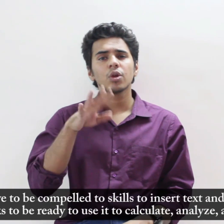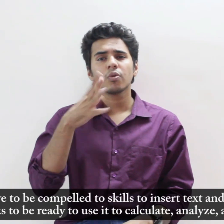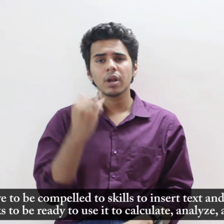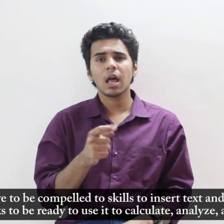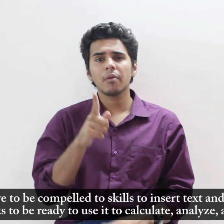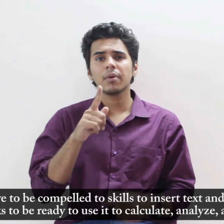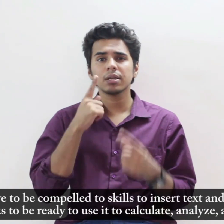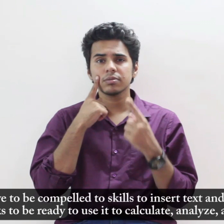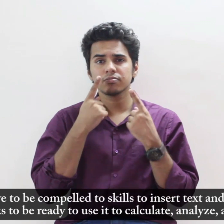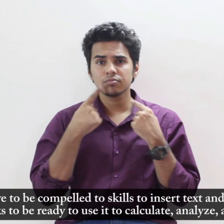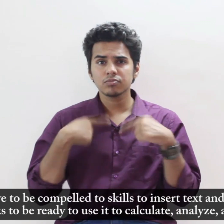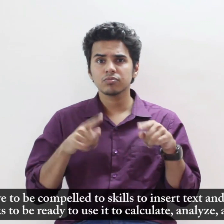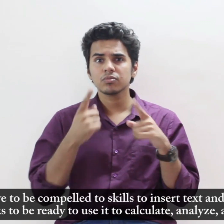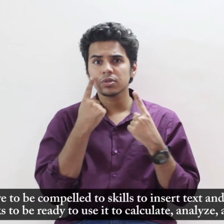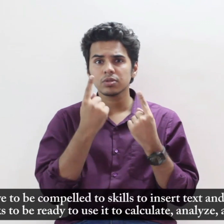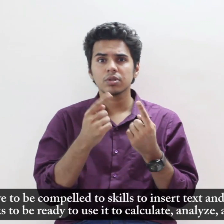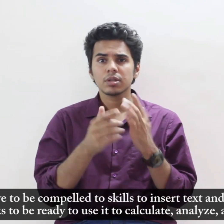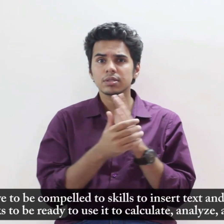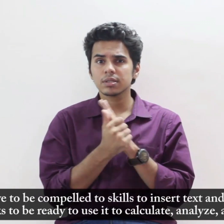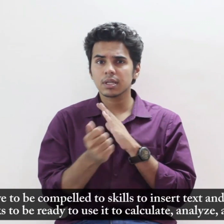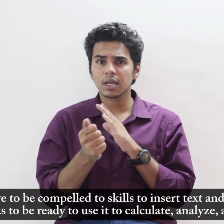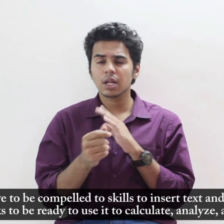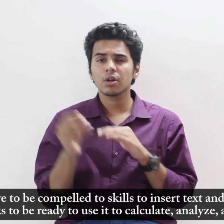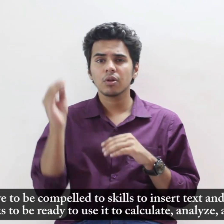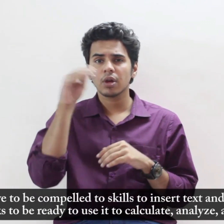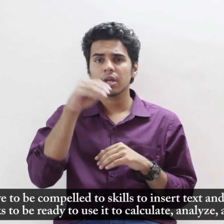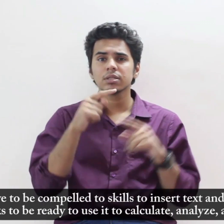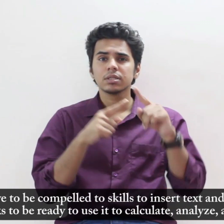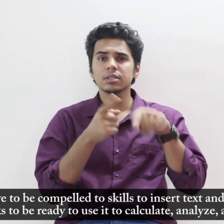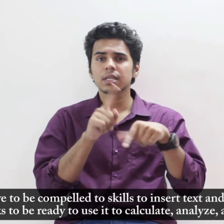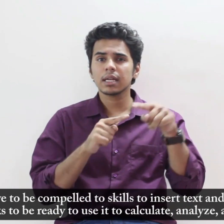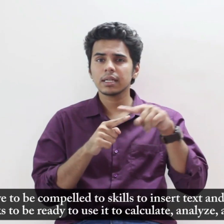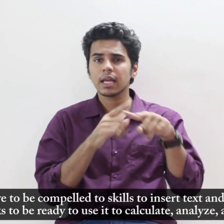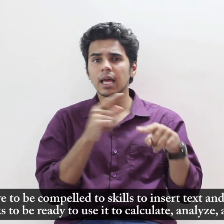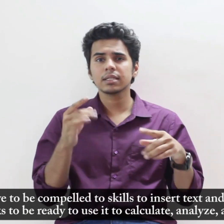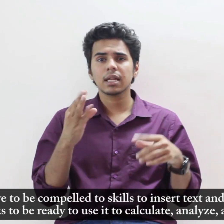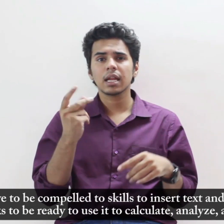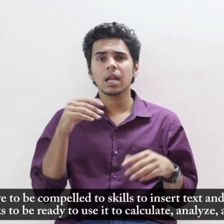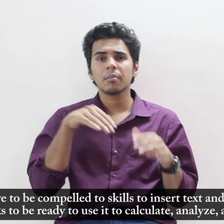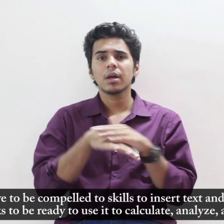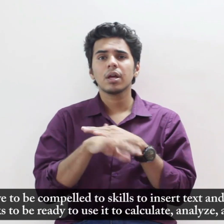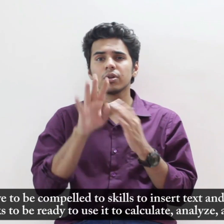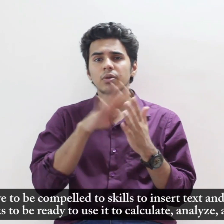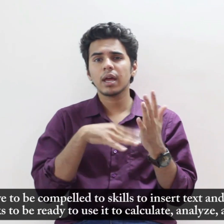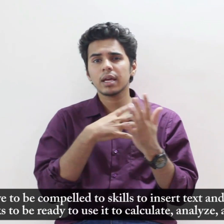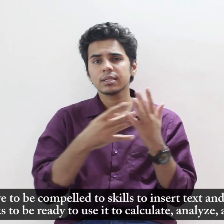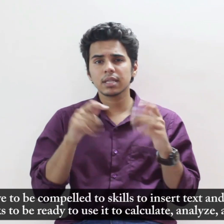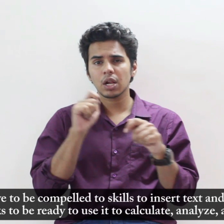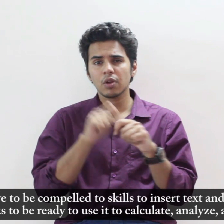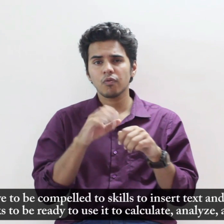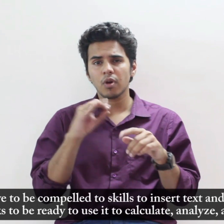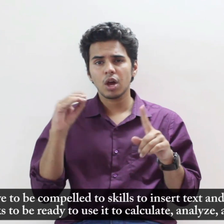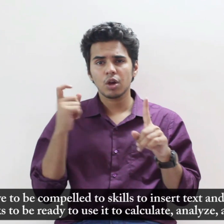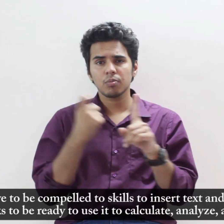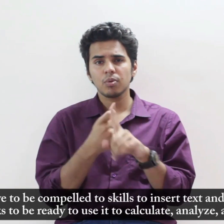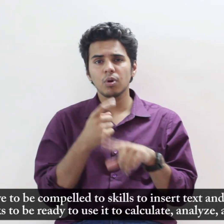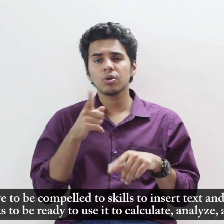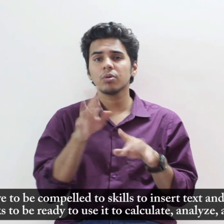You will have to be compelled to skills to insert text and numbers into Excel workbooks to be ready to use to calculate,